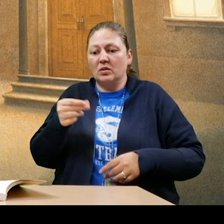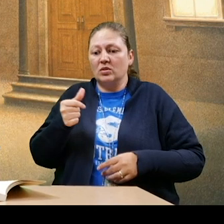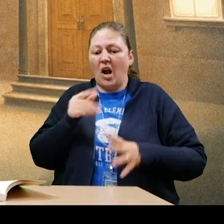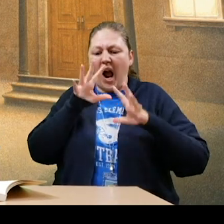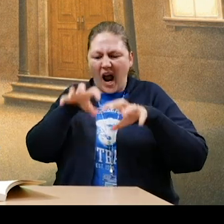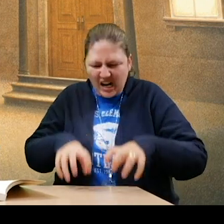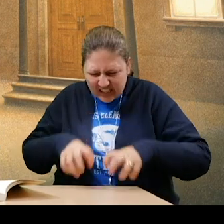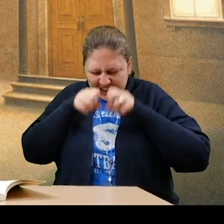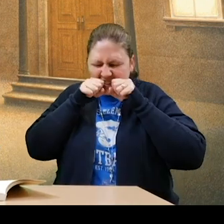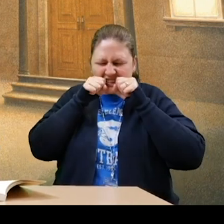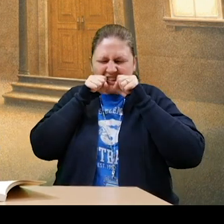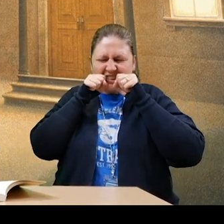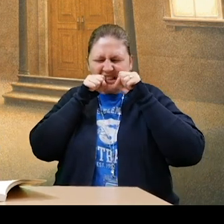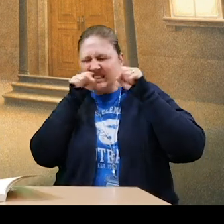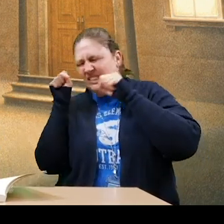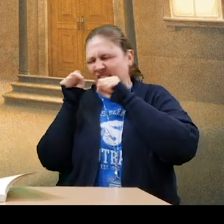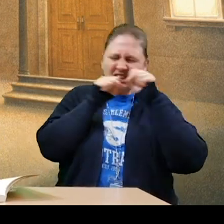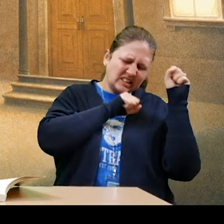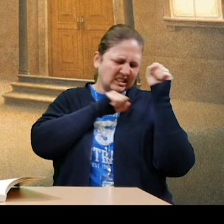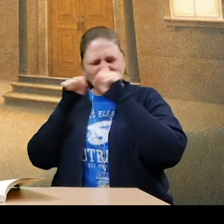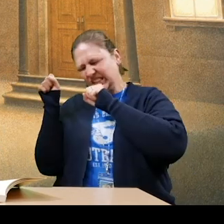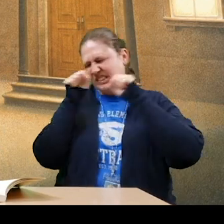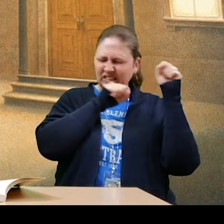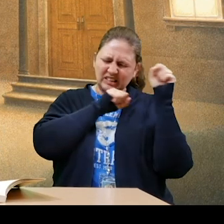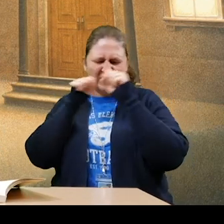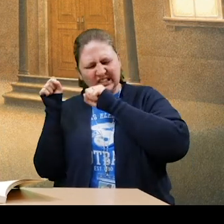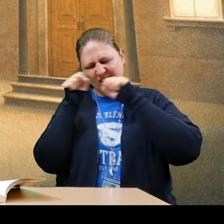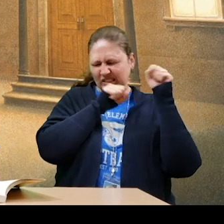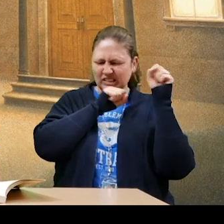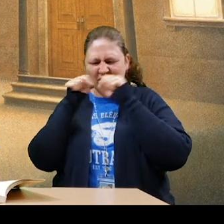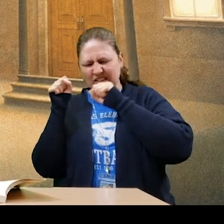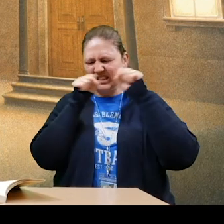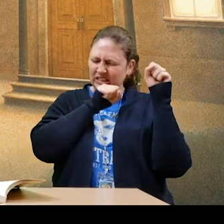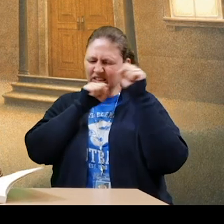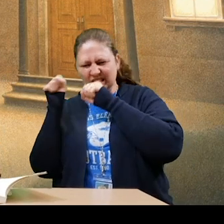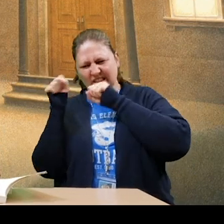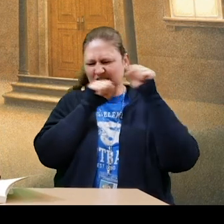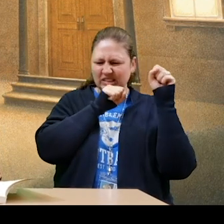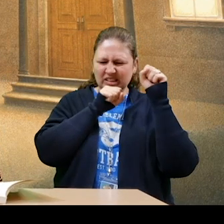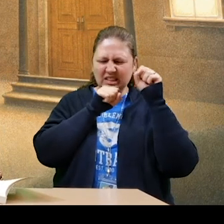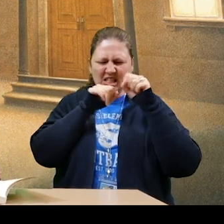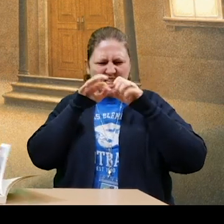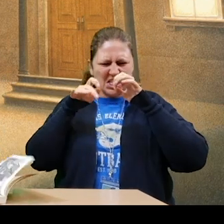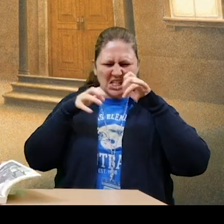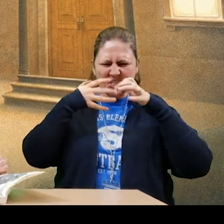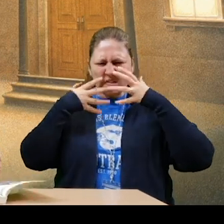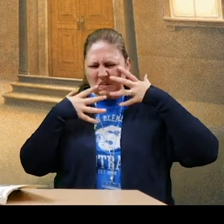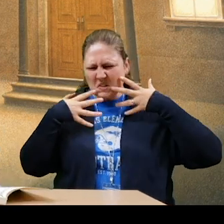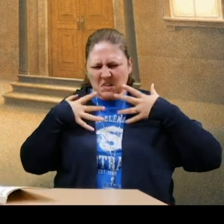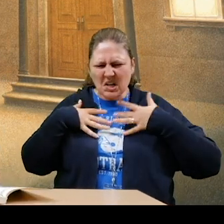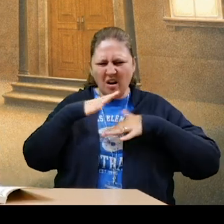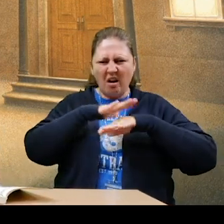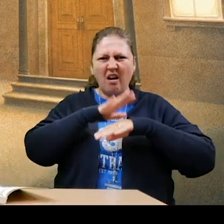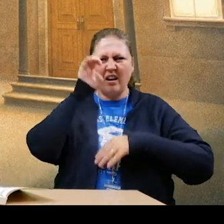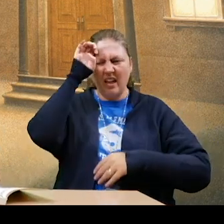in Rosie's mouth, and Rosie was shaking him back and forth vigorously, growling and